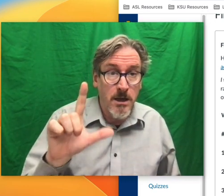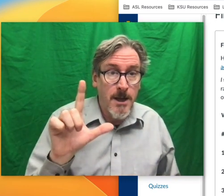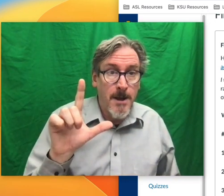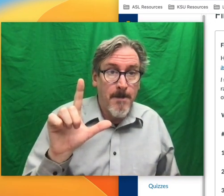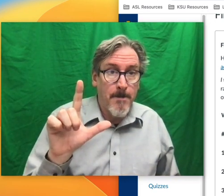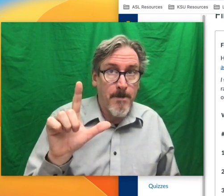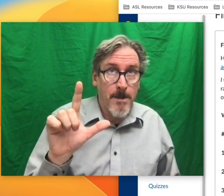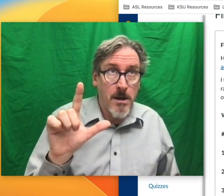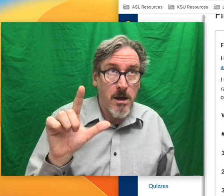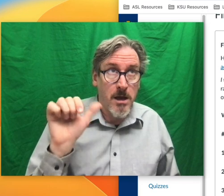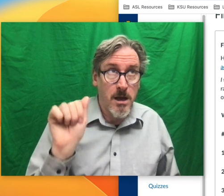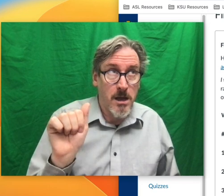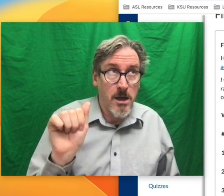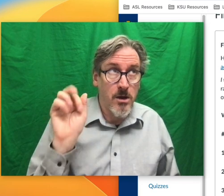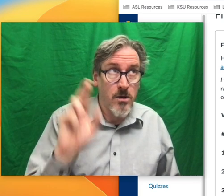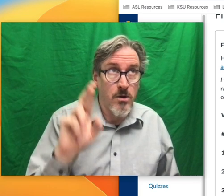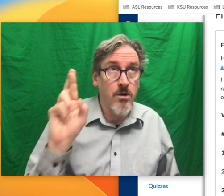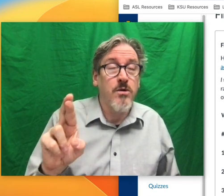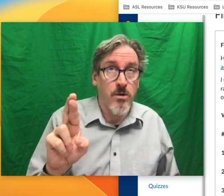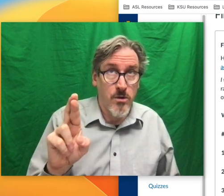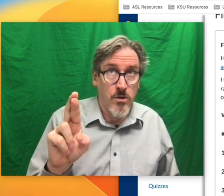between,